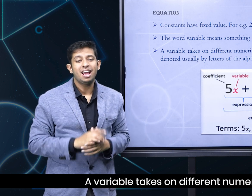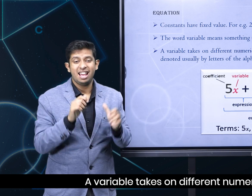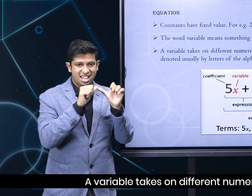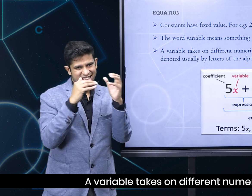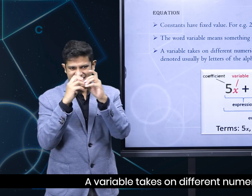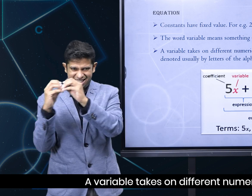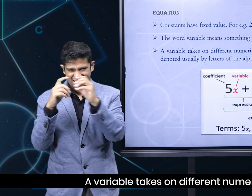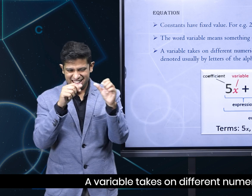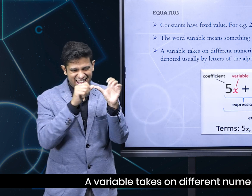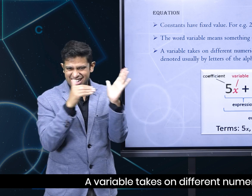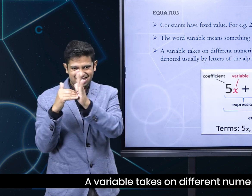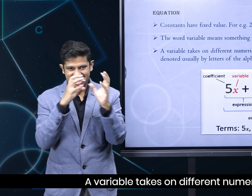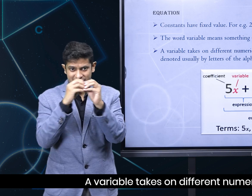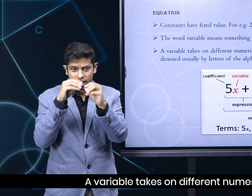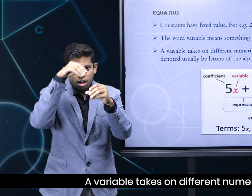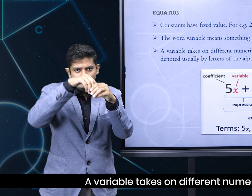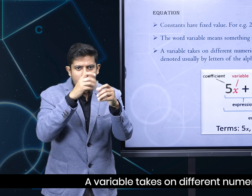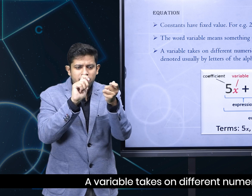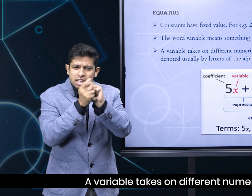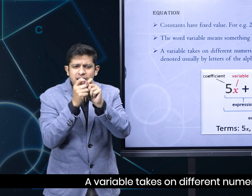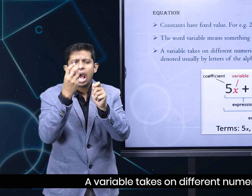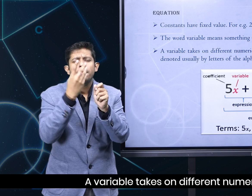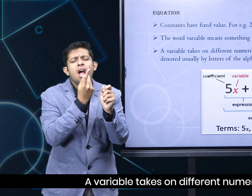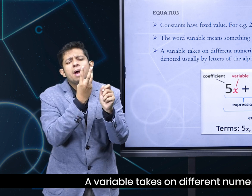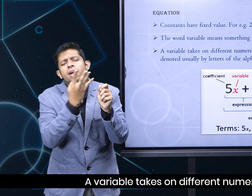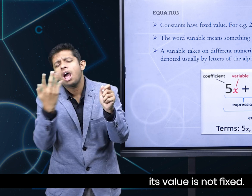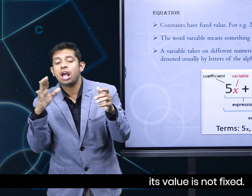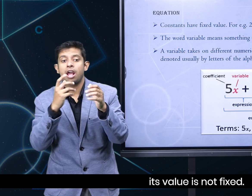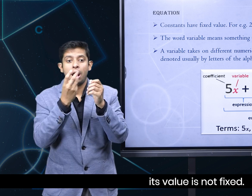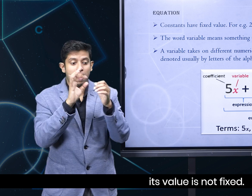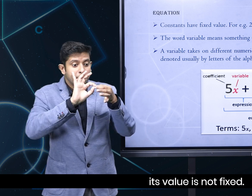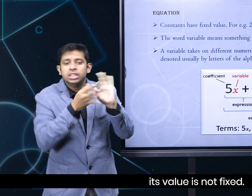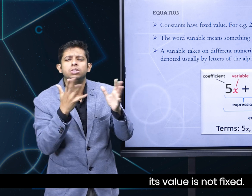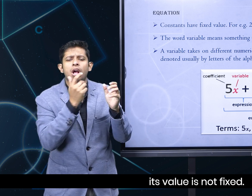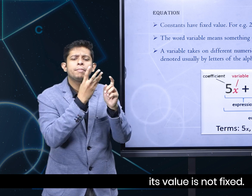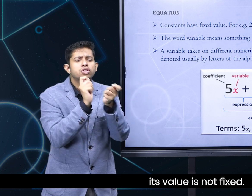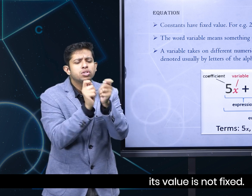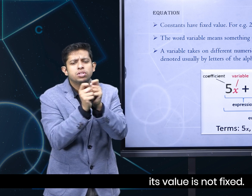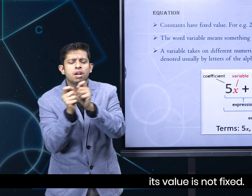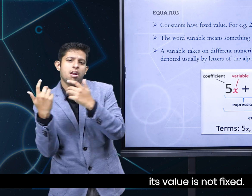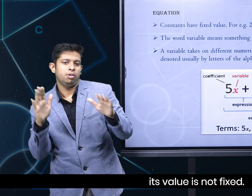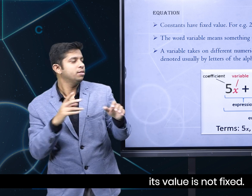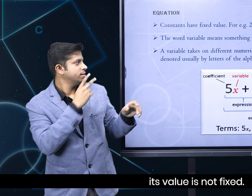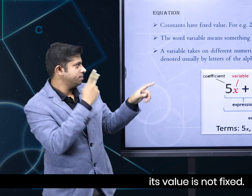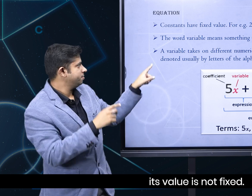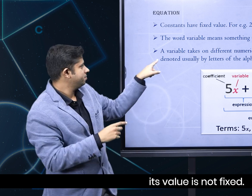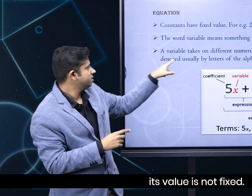A variable takes on different numerical values. Its value is not fixed.